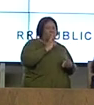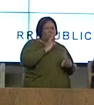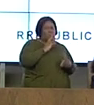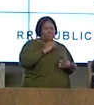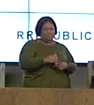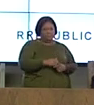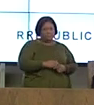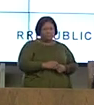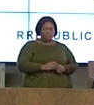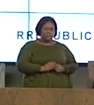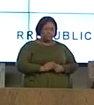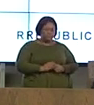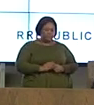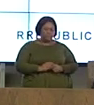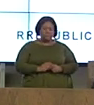needing water.